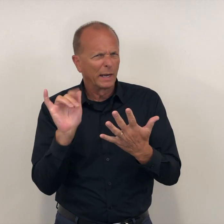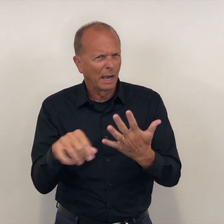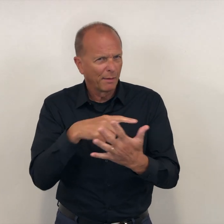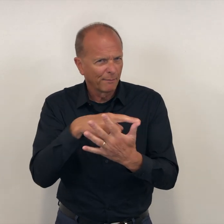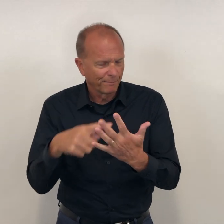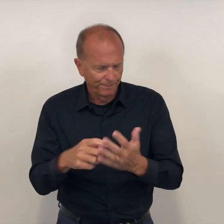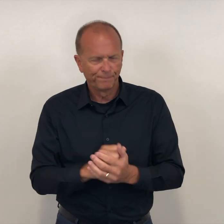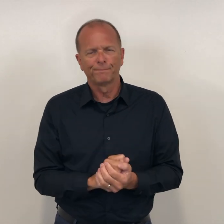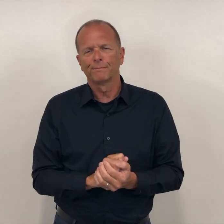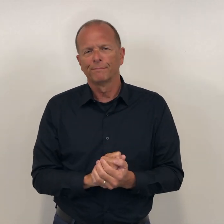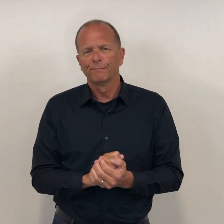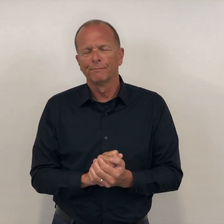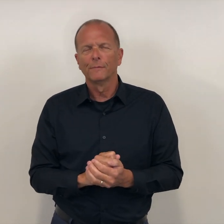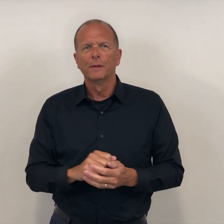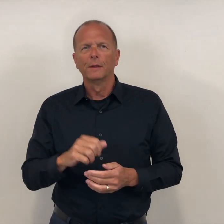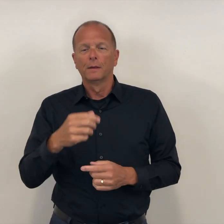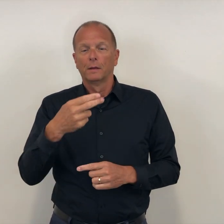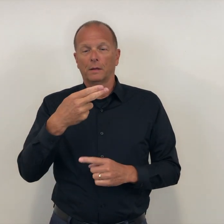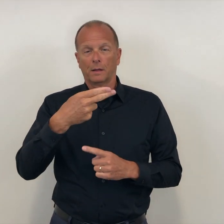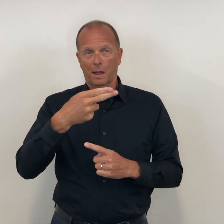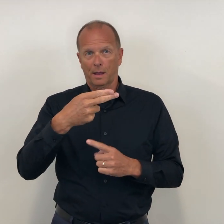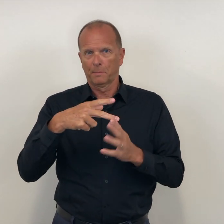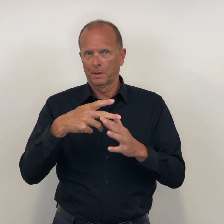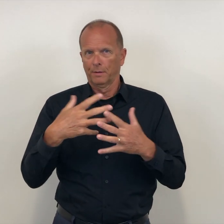stands for and explain what HIPAA means.